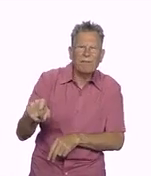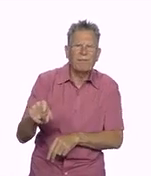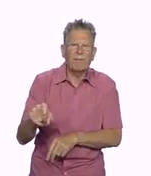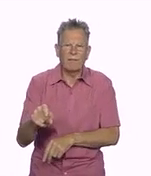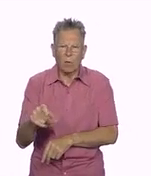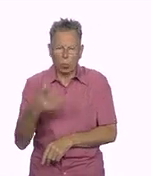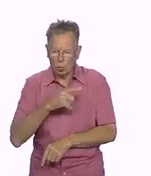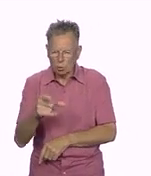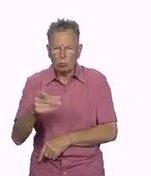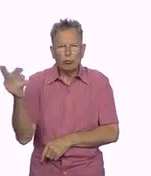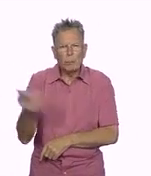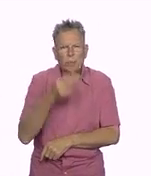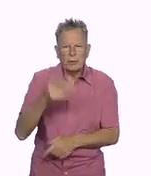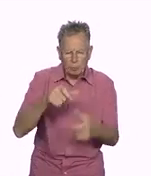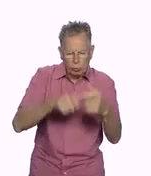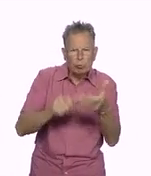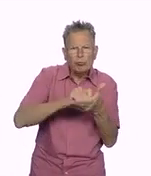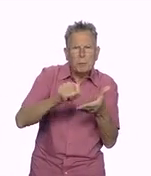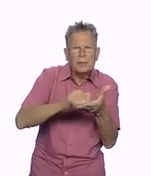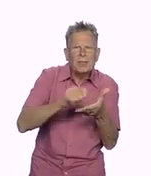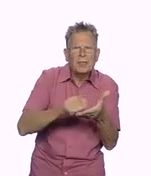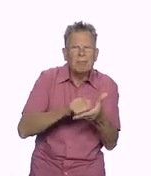other tasks that mean they need to see your records.